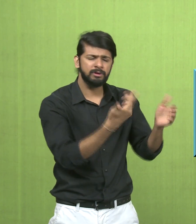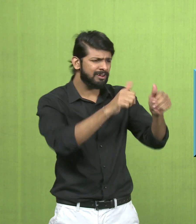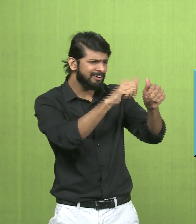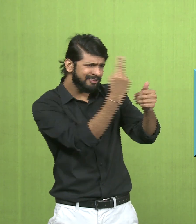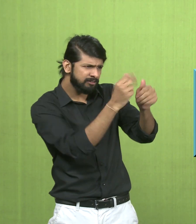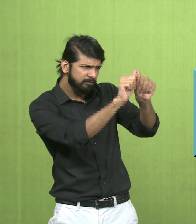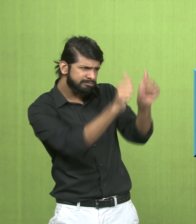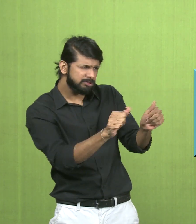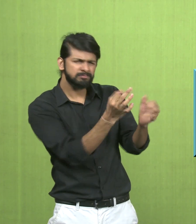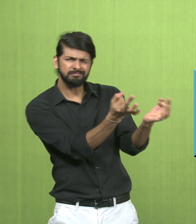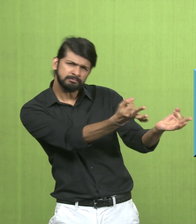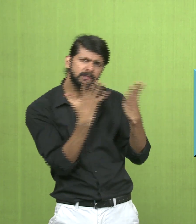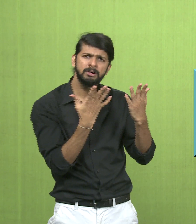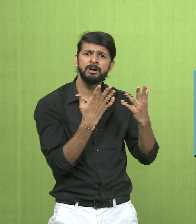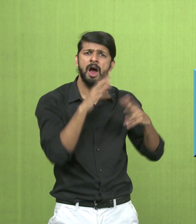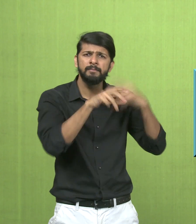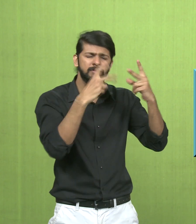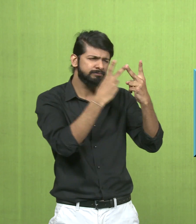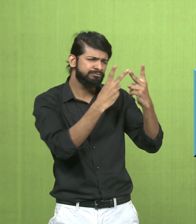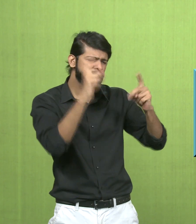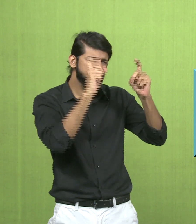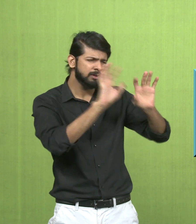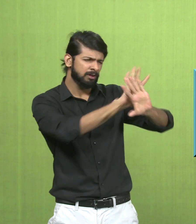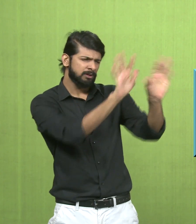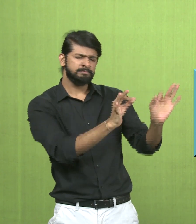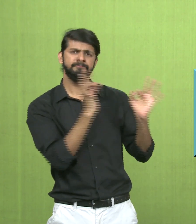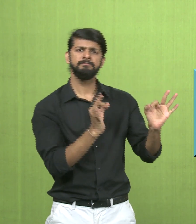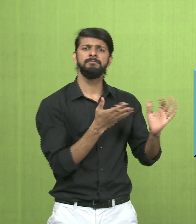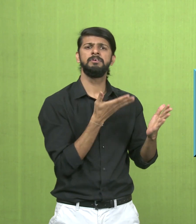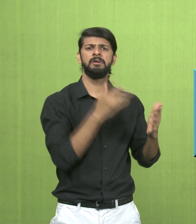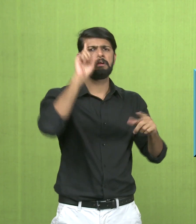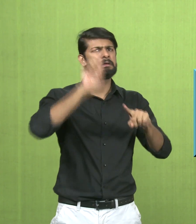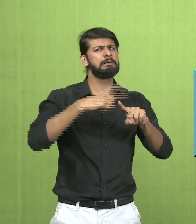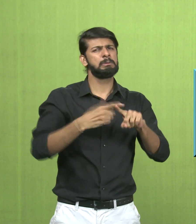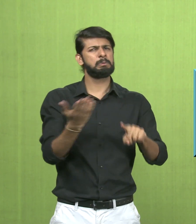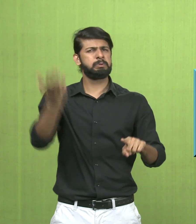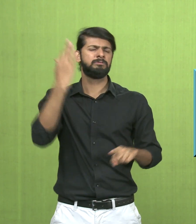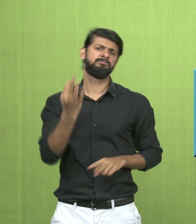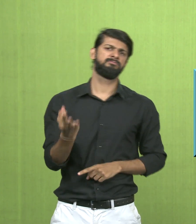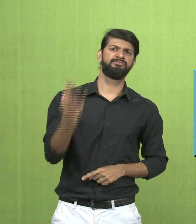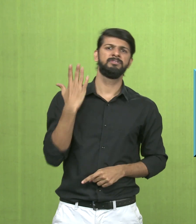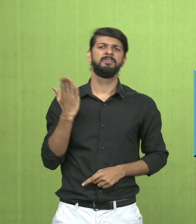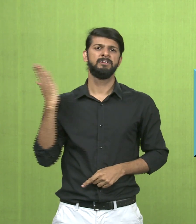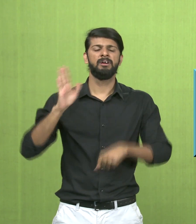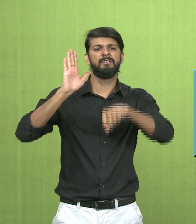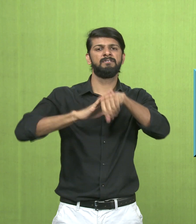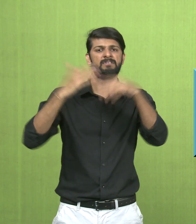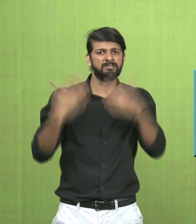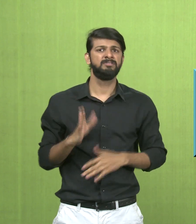not creative, they were exceptionally creative. And all the artifacts which were excavated